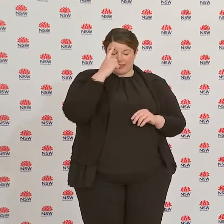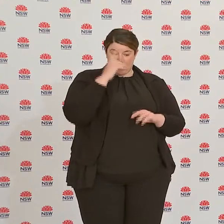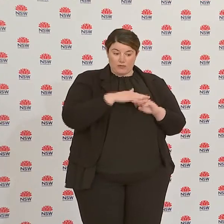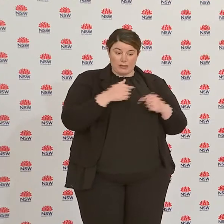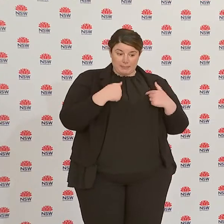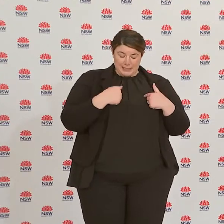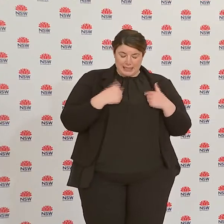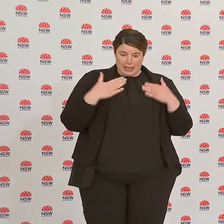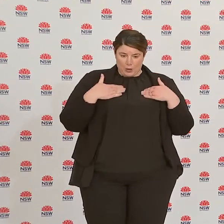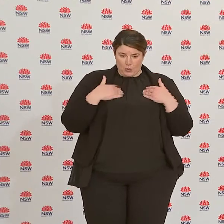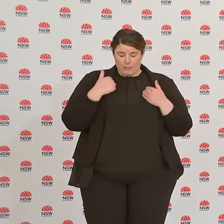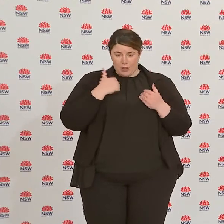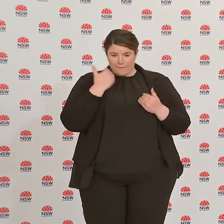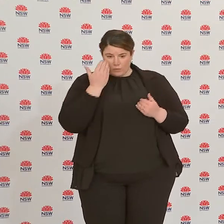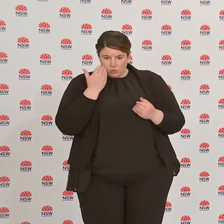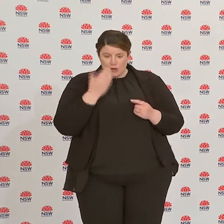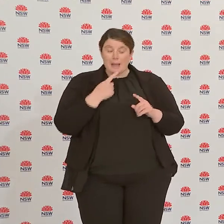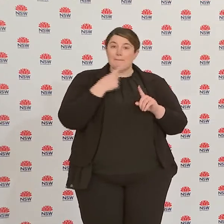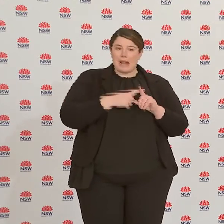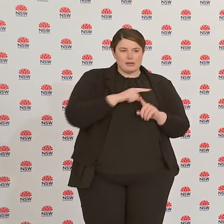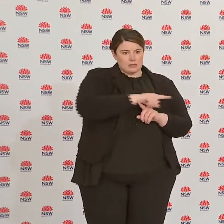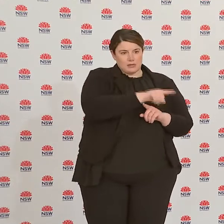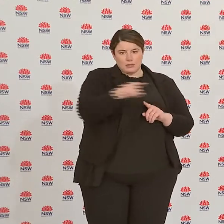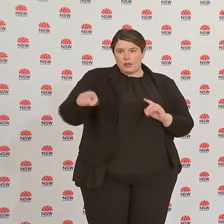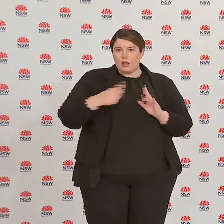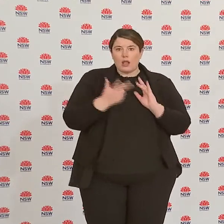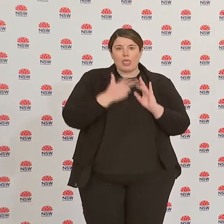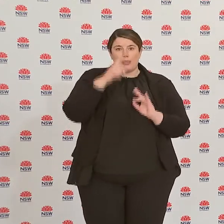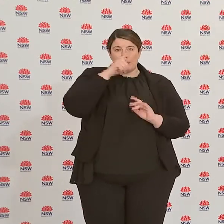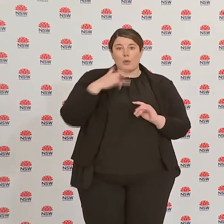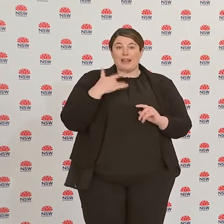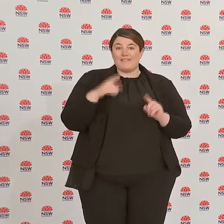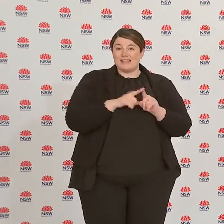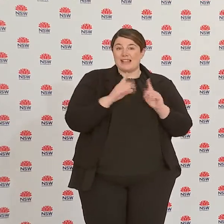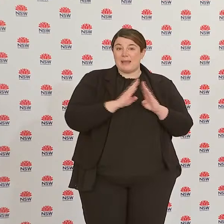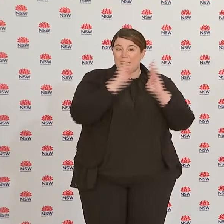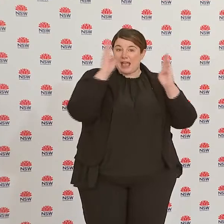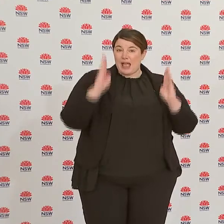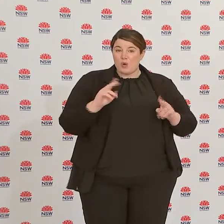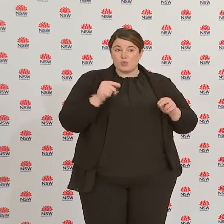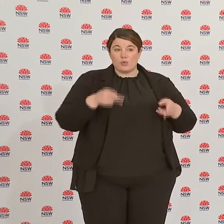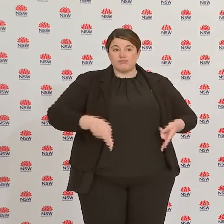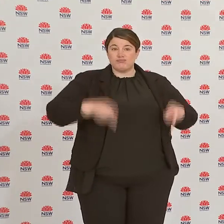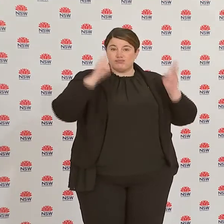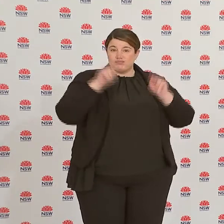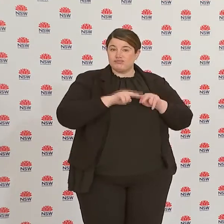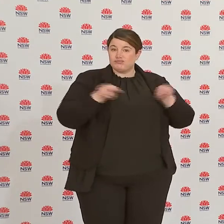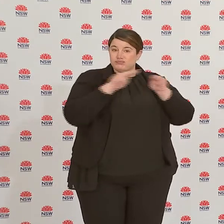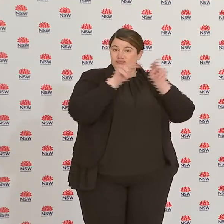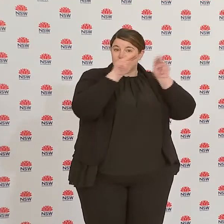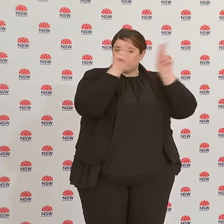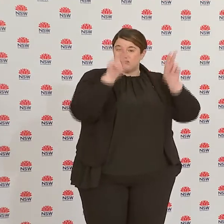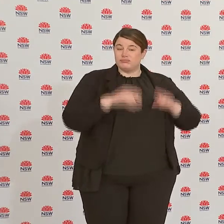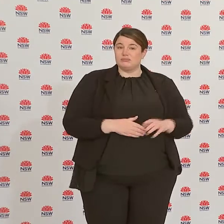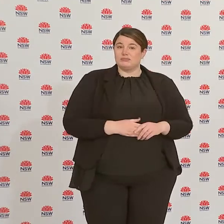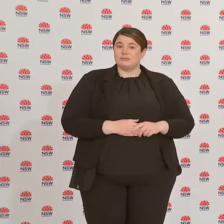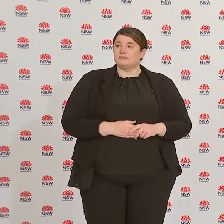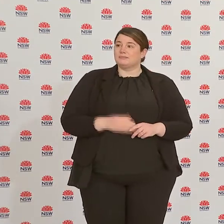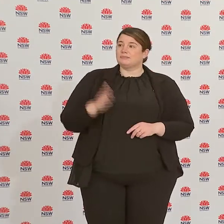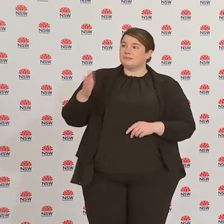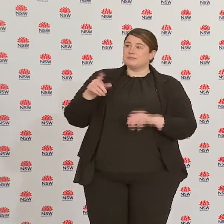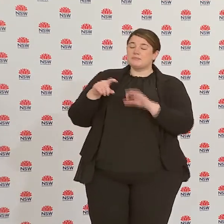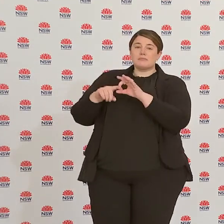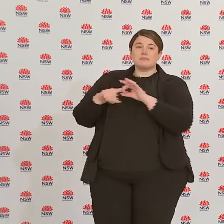residents and staff in those facilities in making your choice about whether or not to get vaccinated. We're hearing about some other ones as well. Reevesby